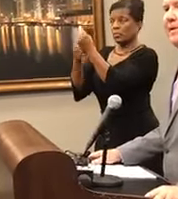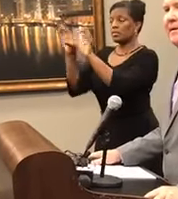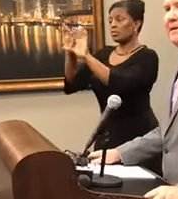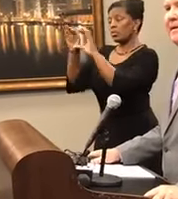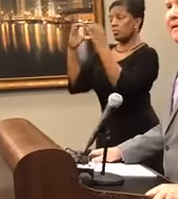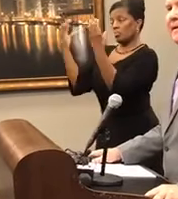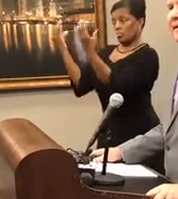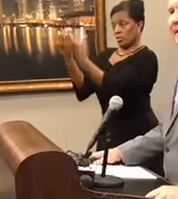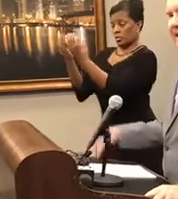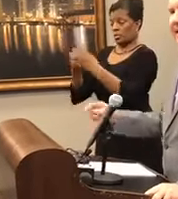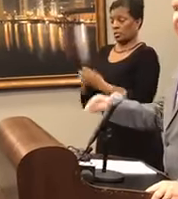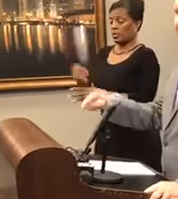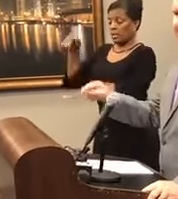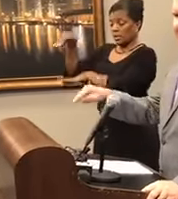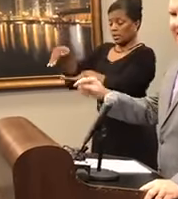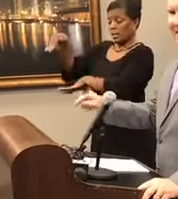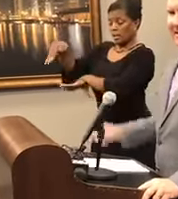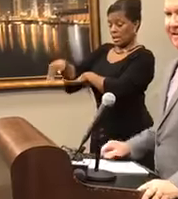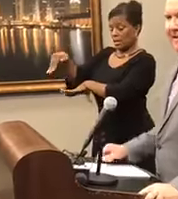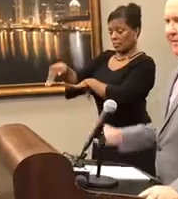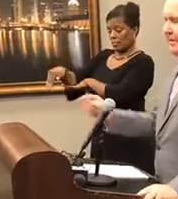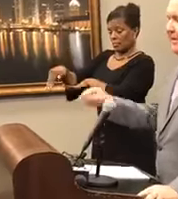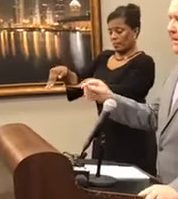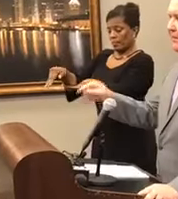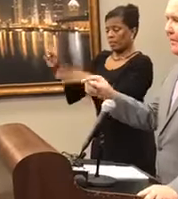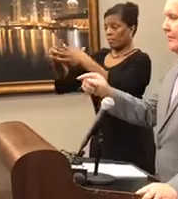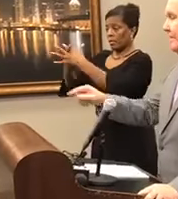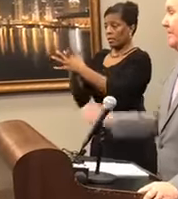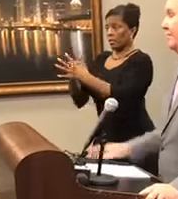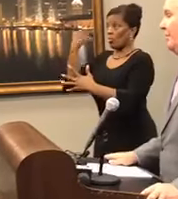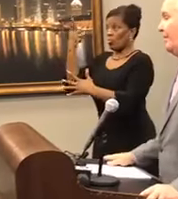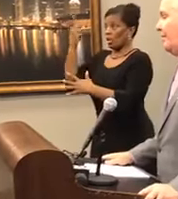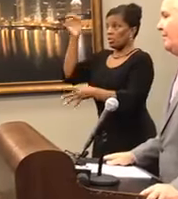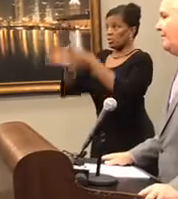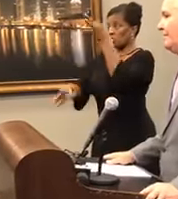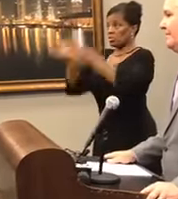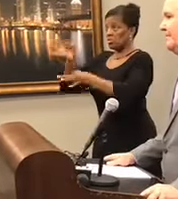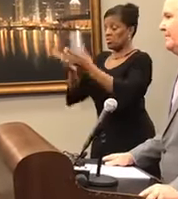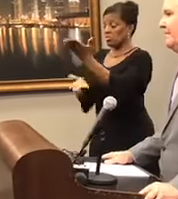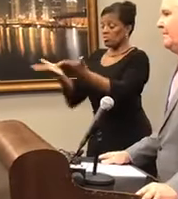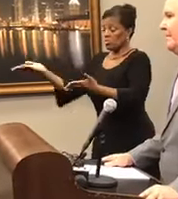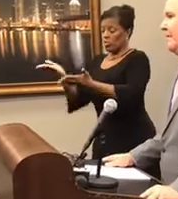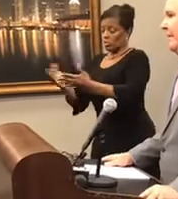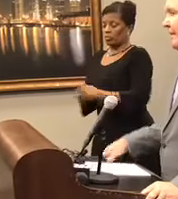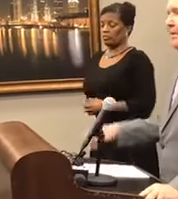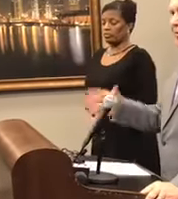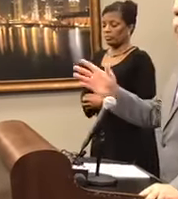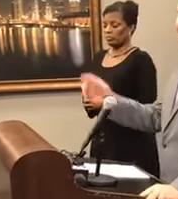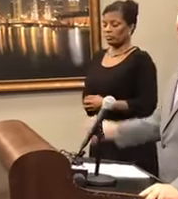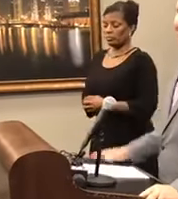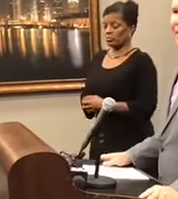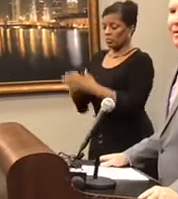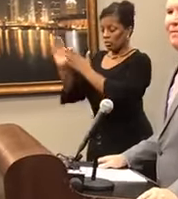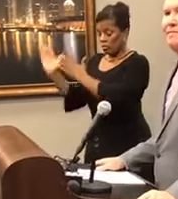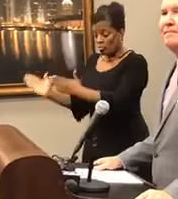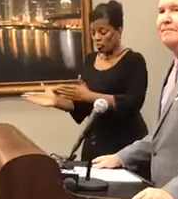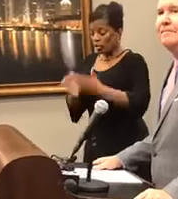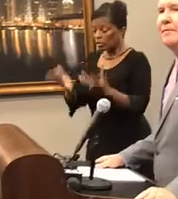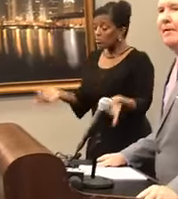community. Tonight is the beginning of when justice will be served. And then the process will